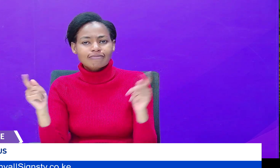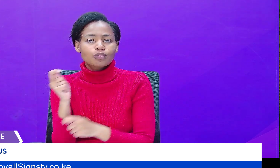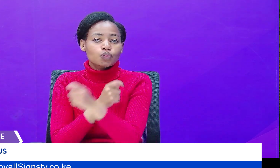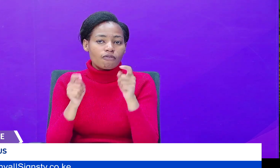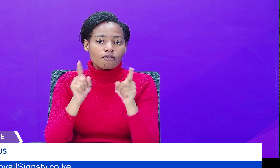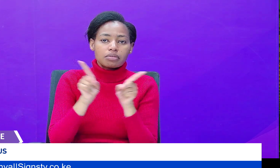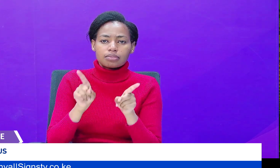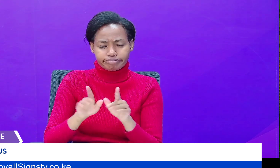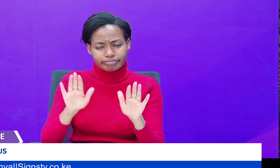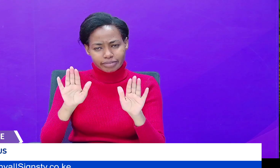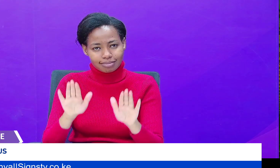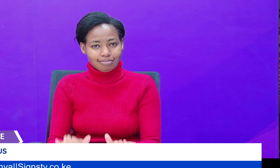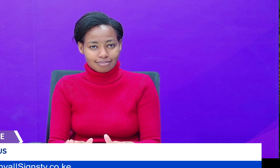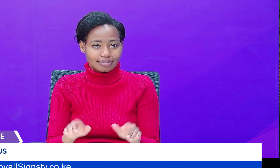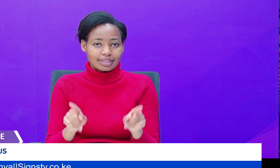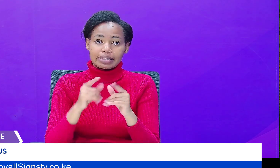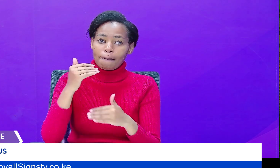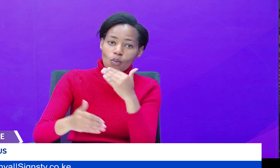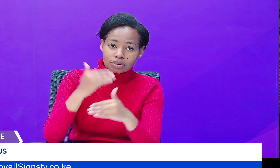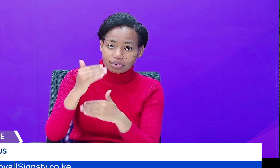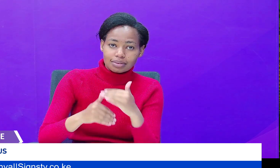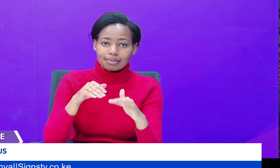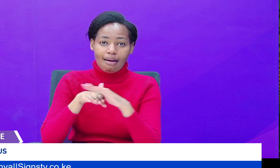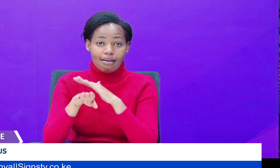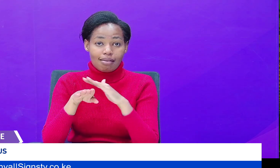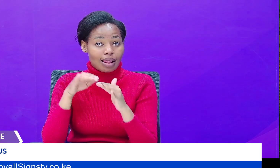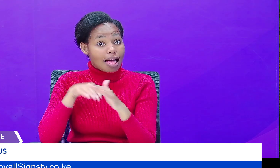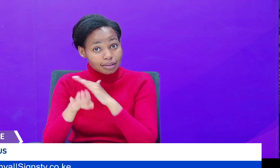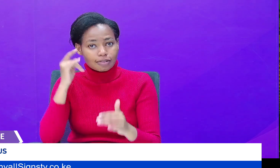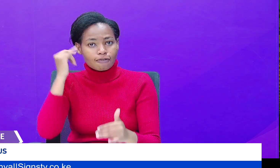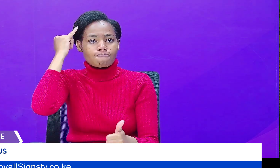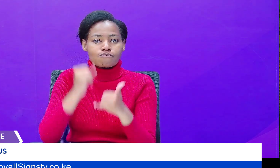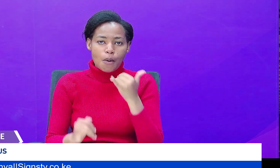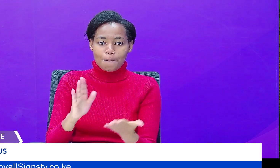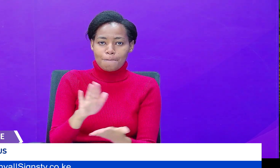calm as the process enters its final stages.